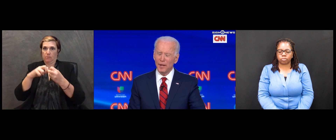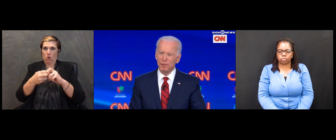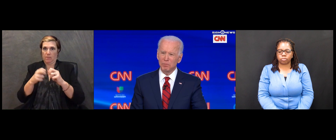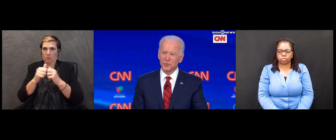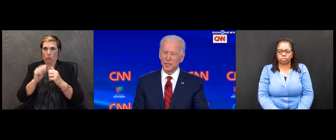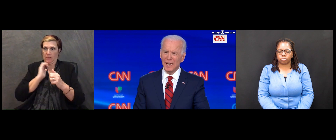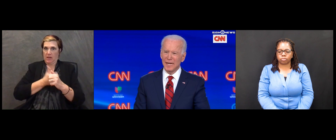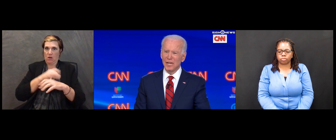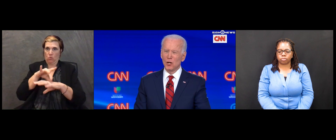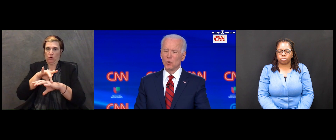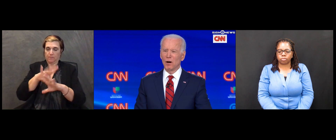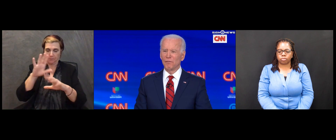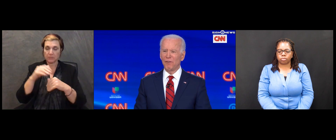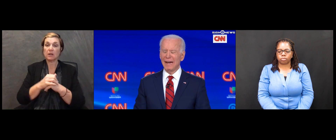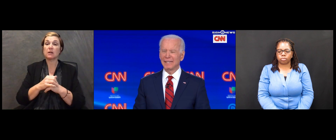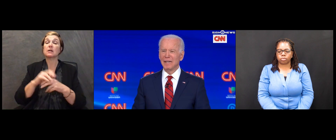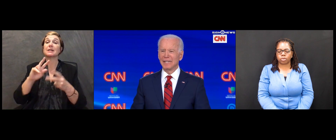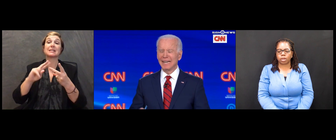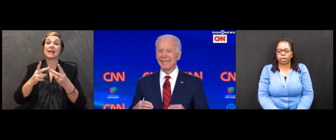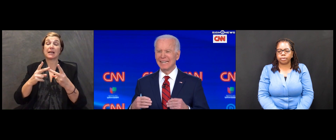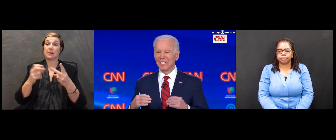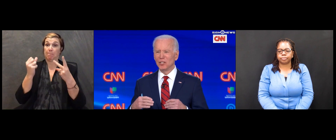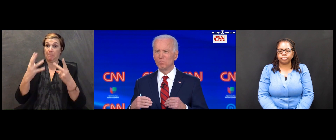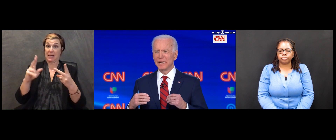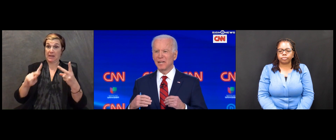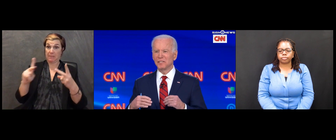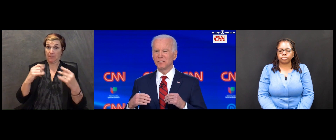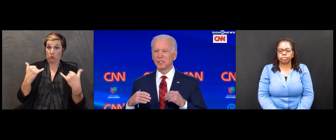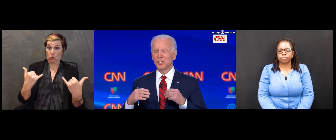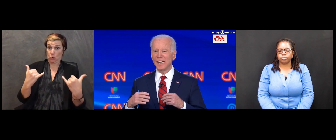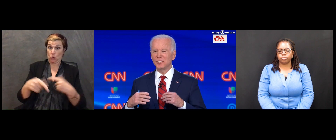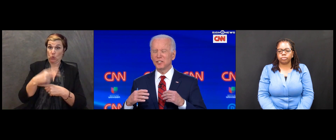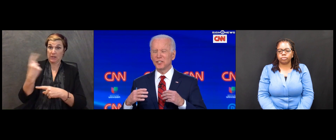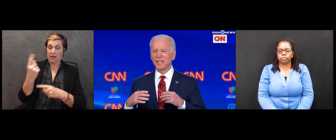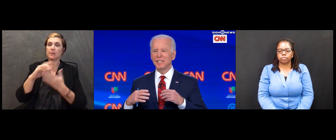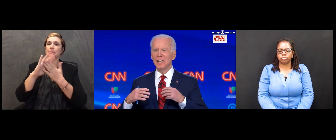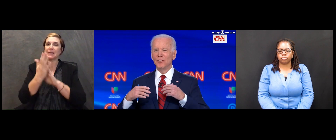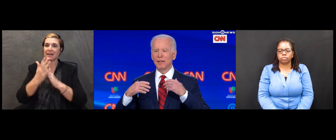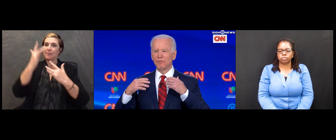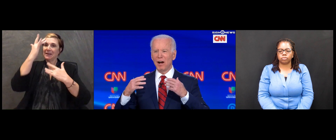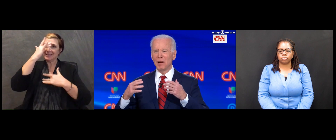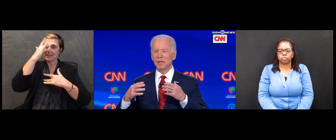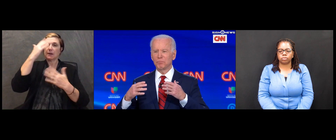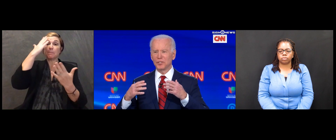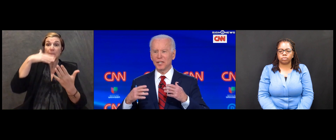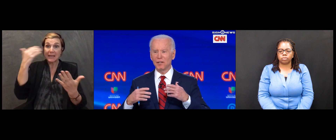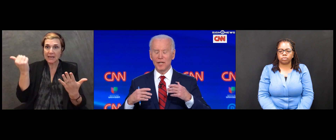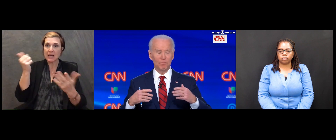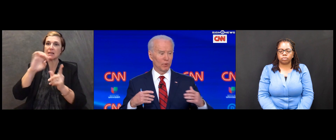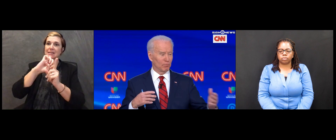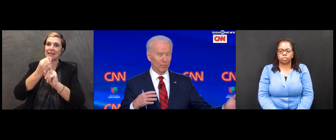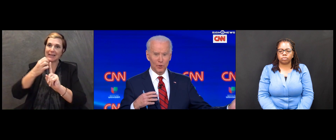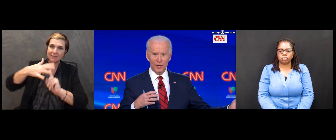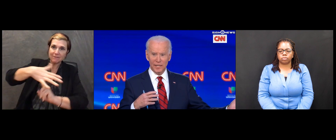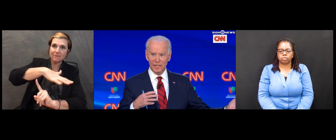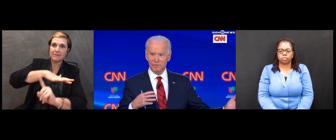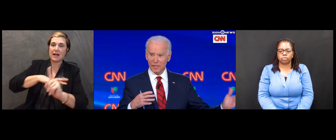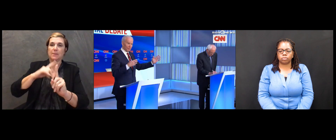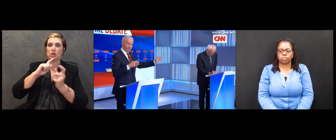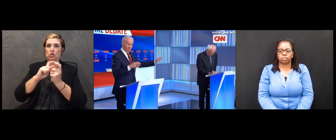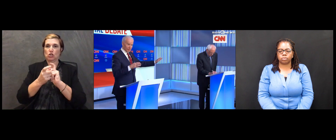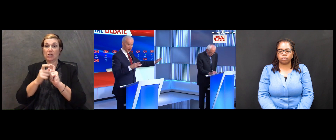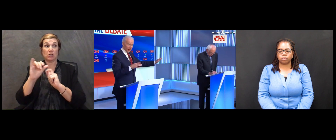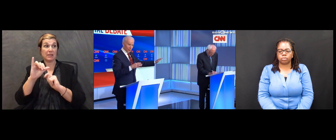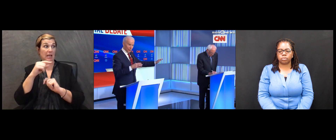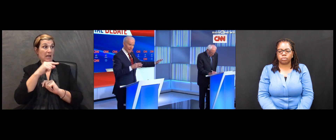an awful lot of people today who are, in fact, getting ill because of the changes in the environment, particularly up where Bernie lives.